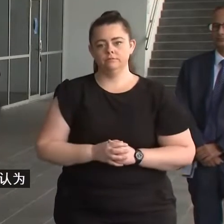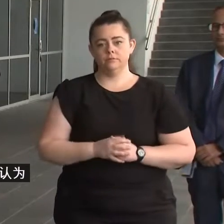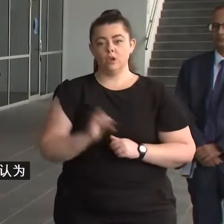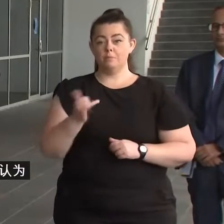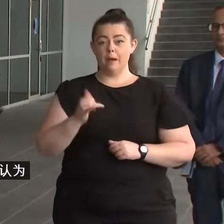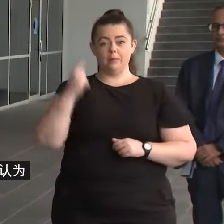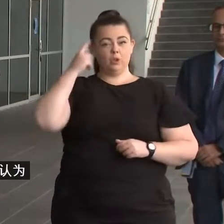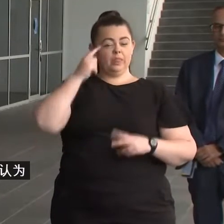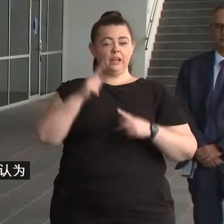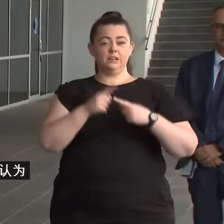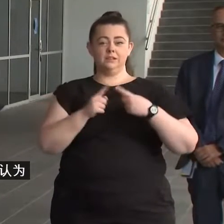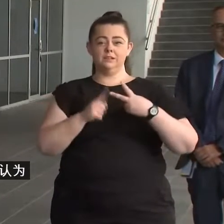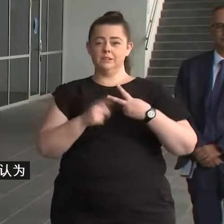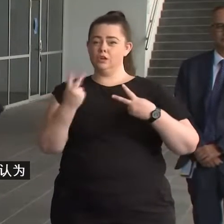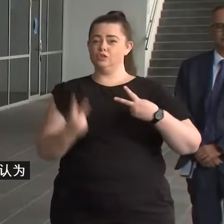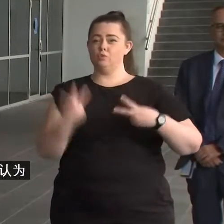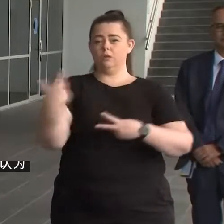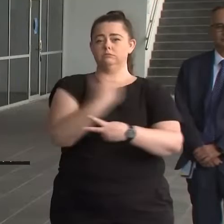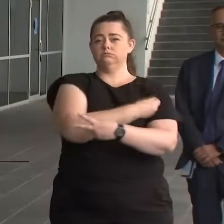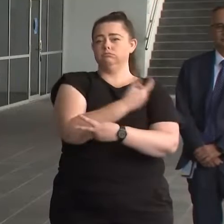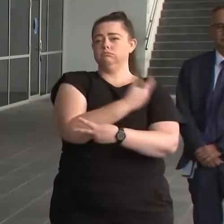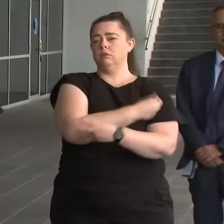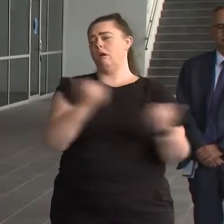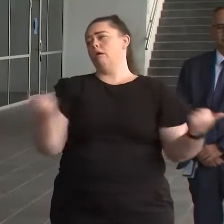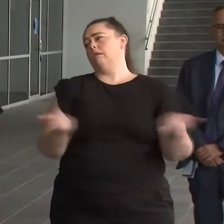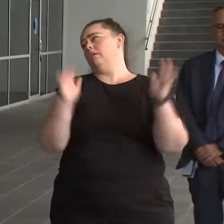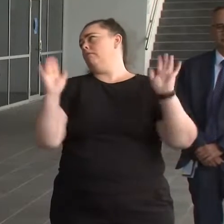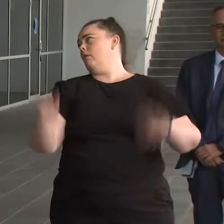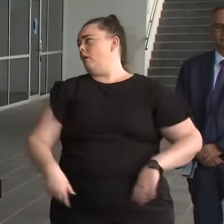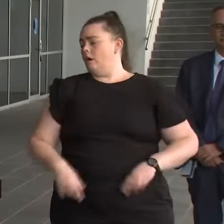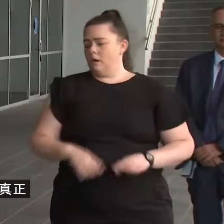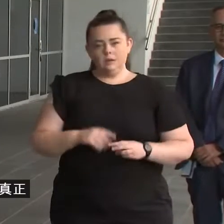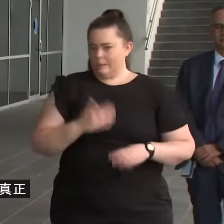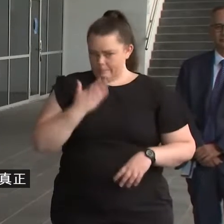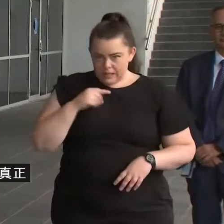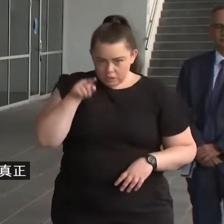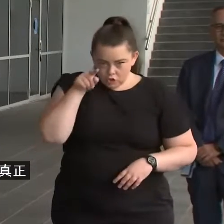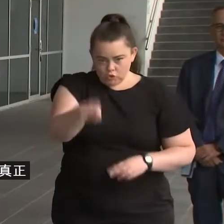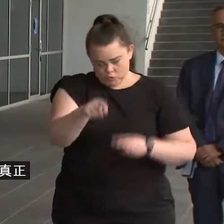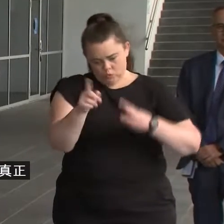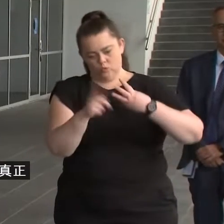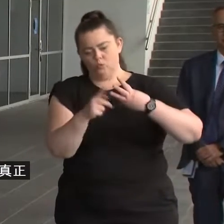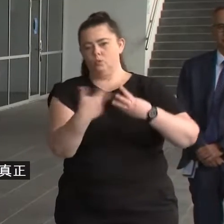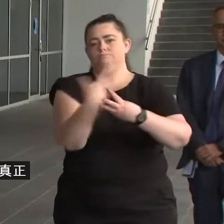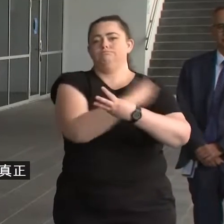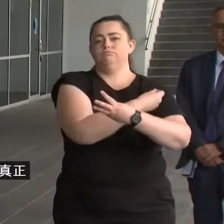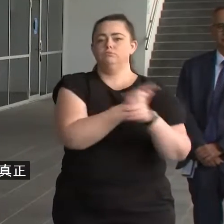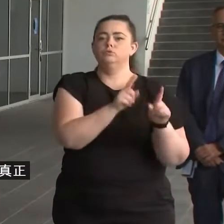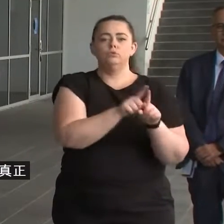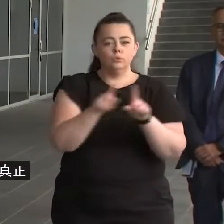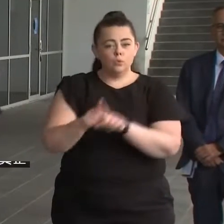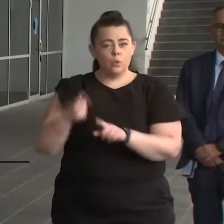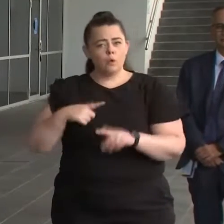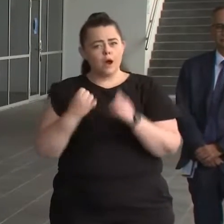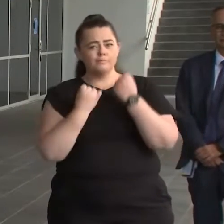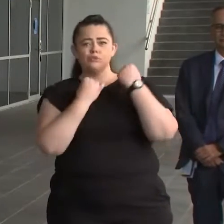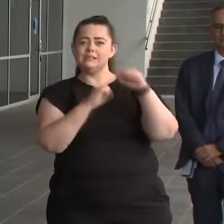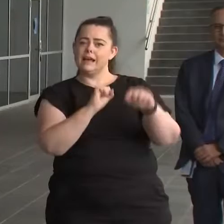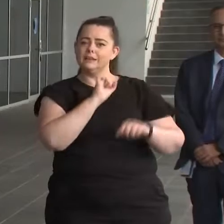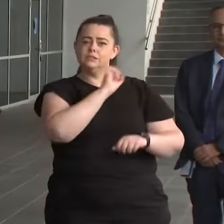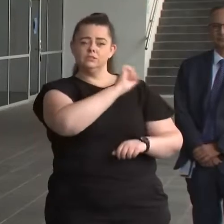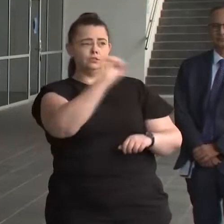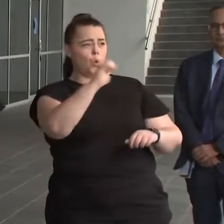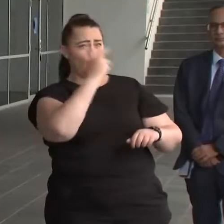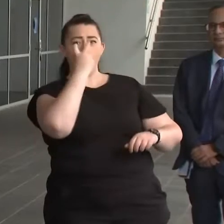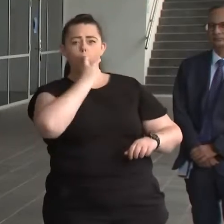may think that's enough to get me through, to urge you to get boosted so you actually protect the elderly, your